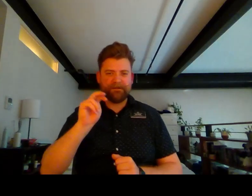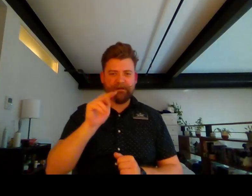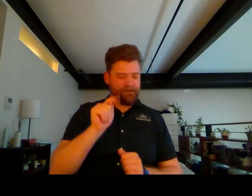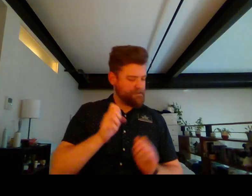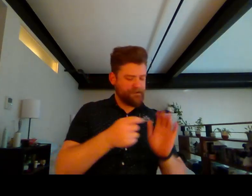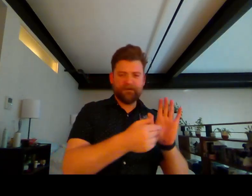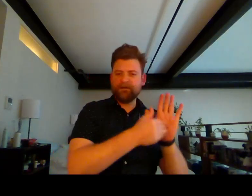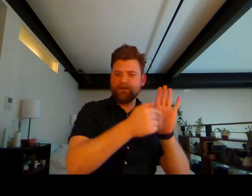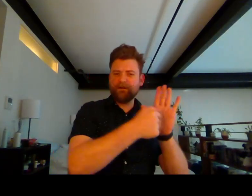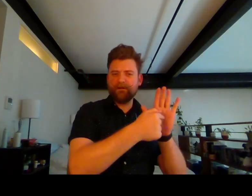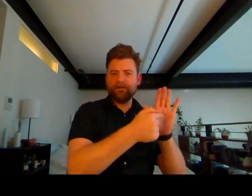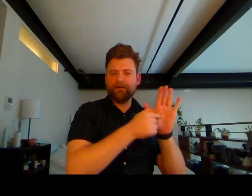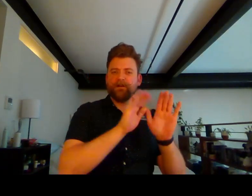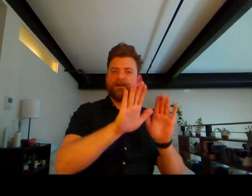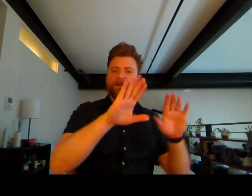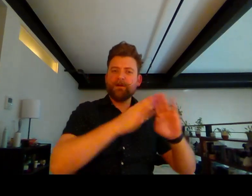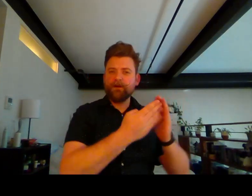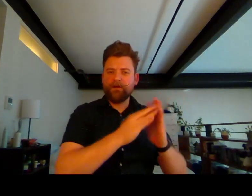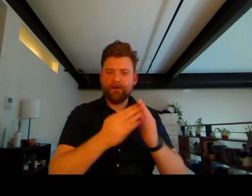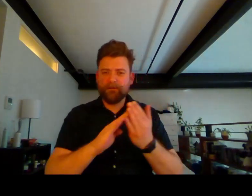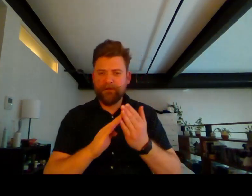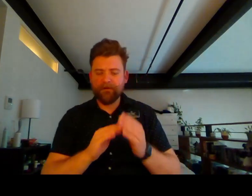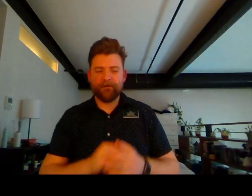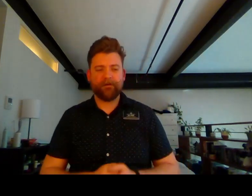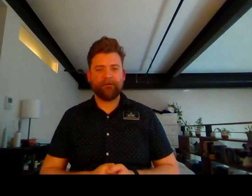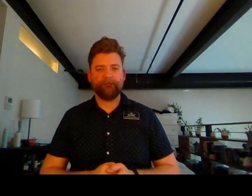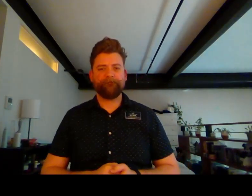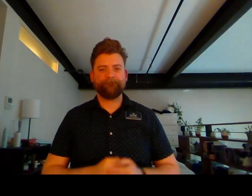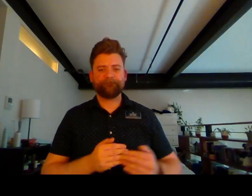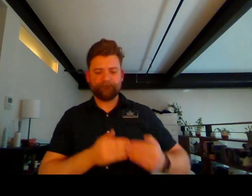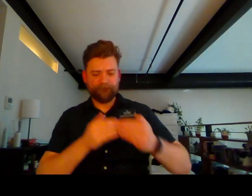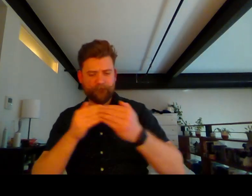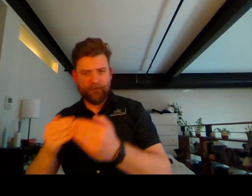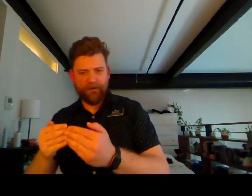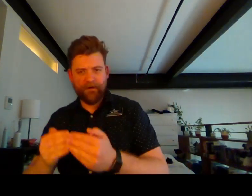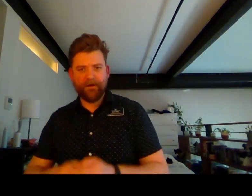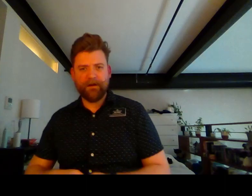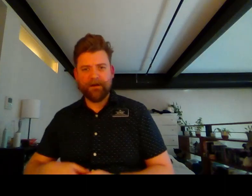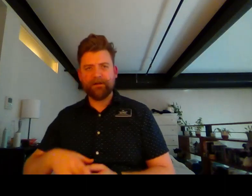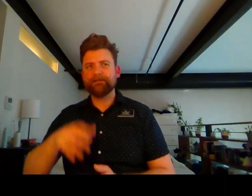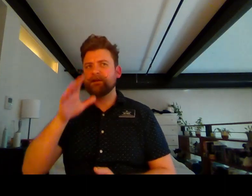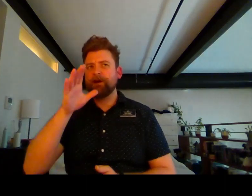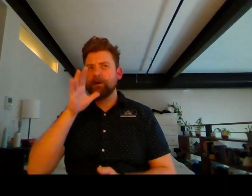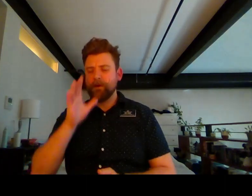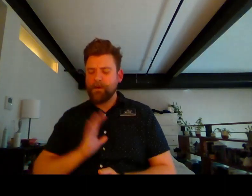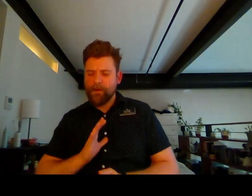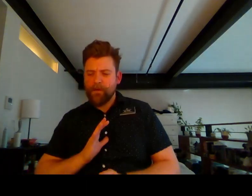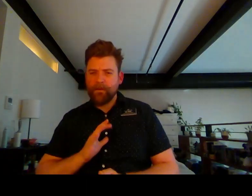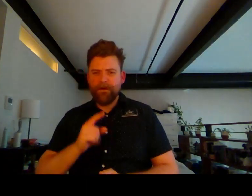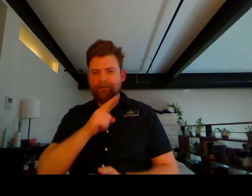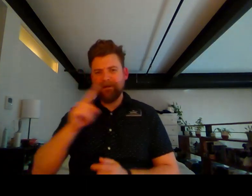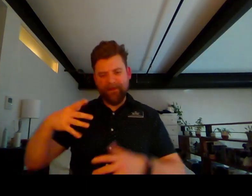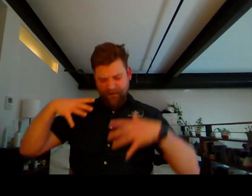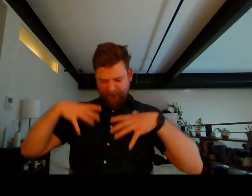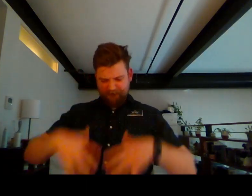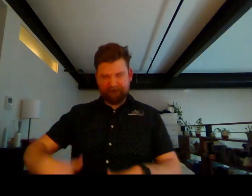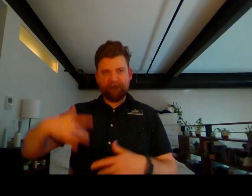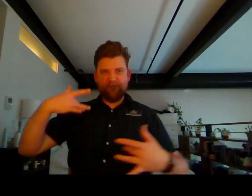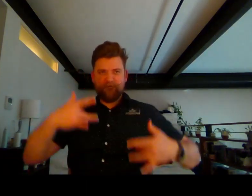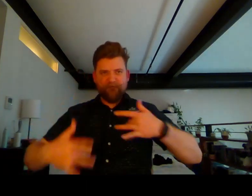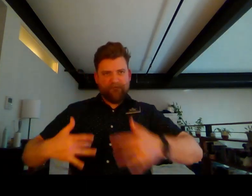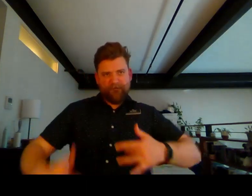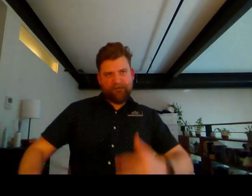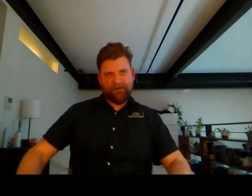Every time I turn on the internet or the television, I see women aspiring to be these so-called